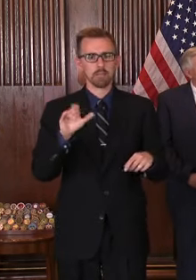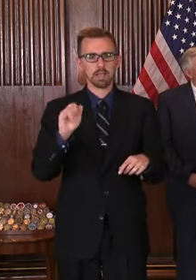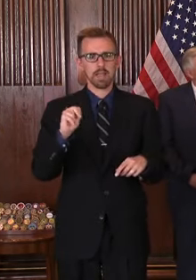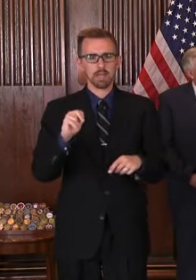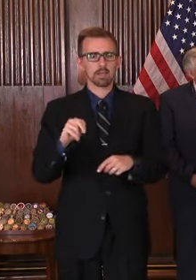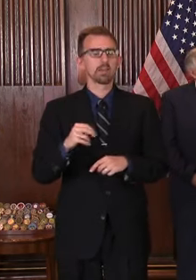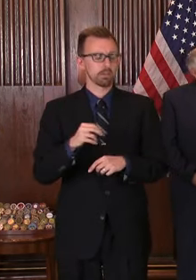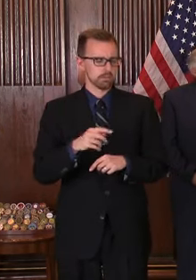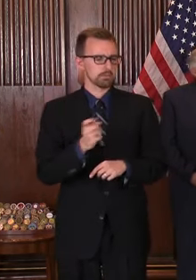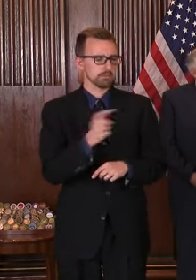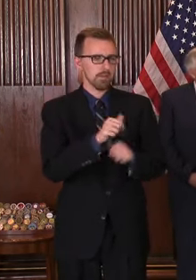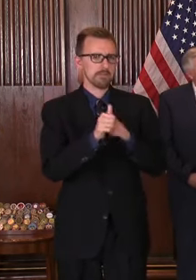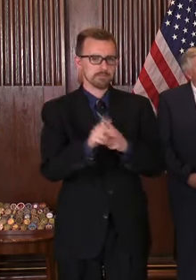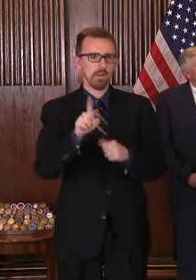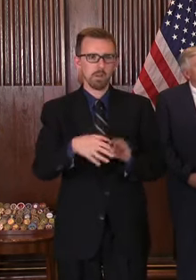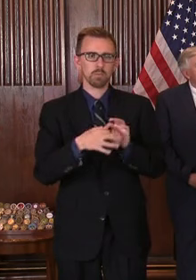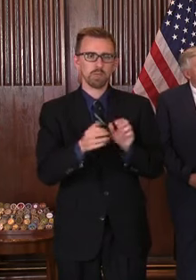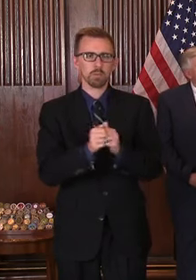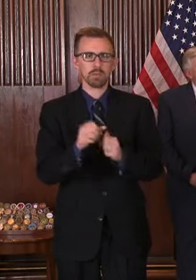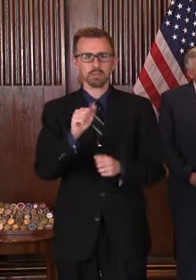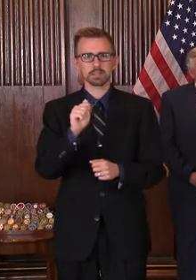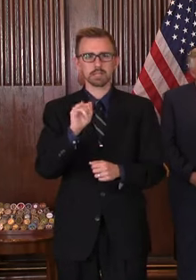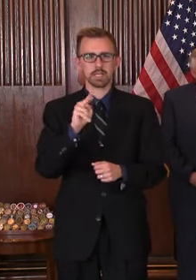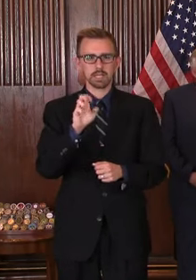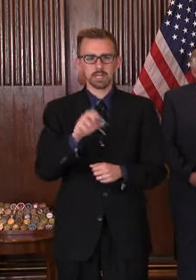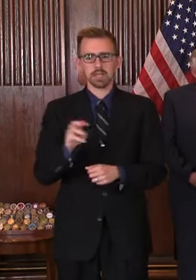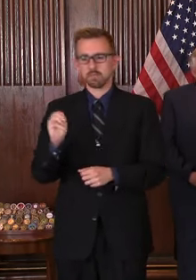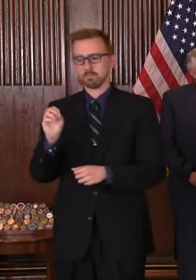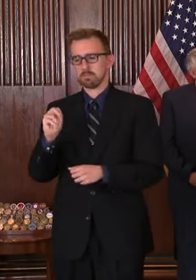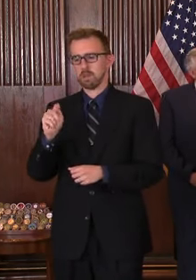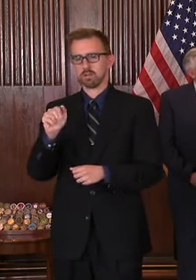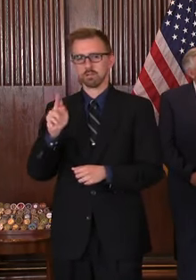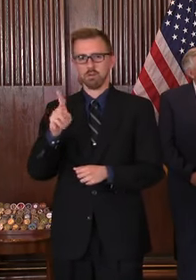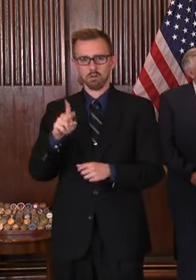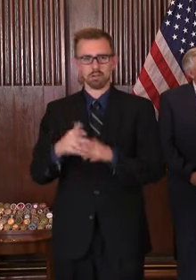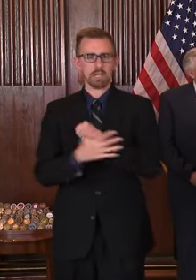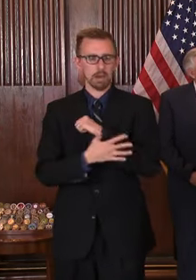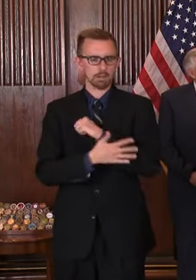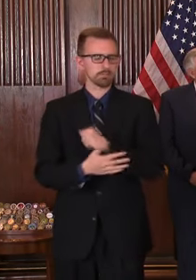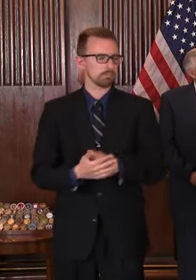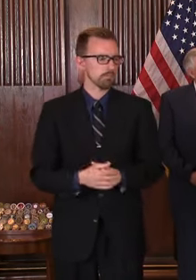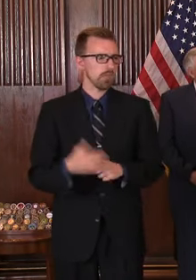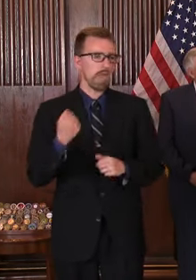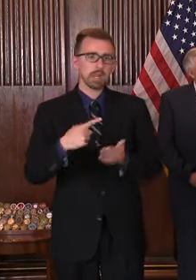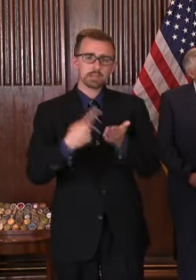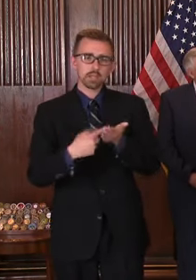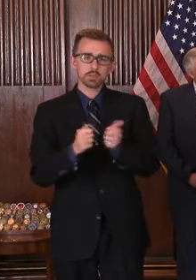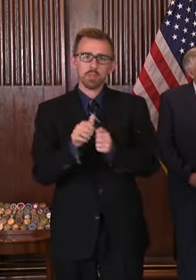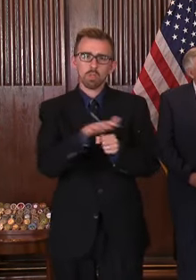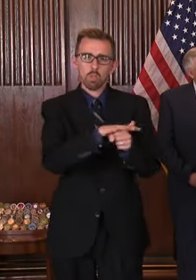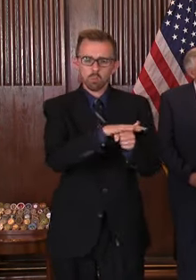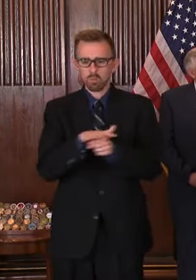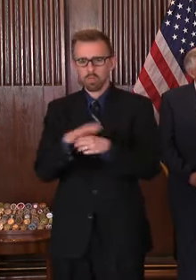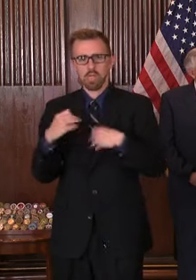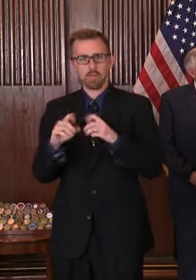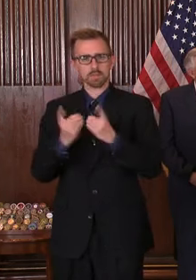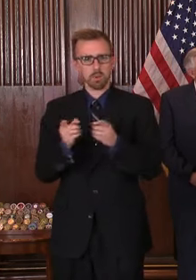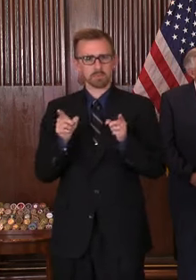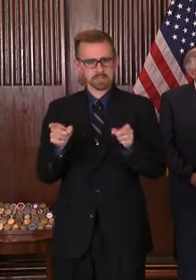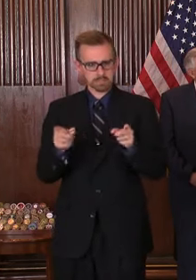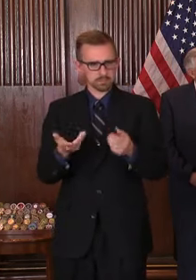It's kind of a follow-up question regarding Saline and Montauk County. Yeah. What, if any, conversations have been had with the local health departments in those counties?